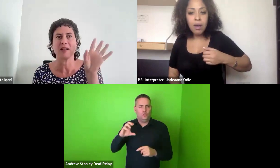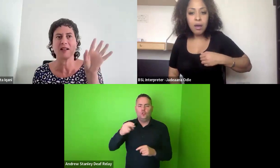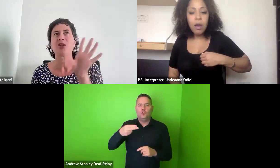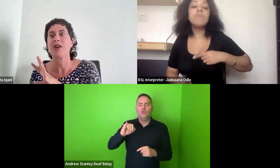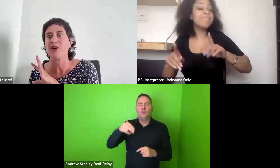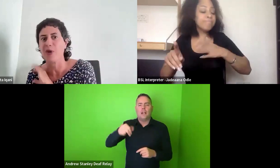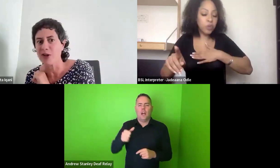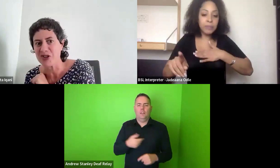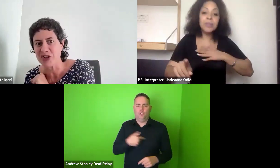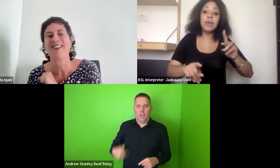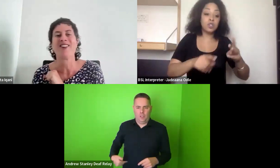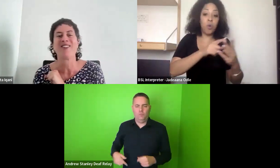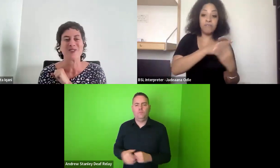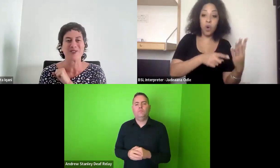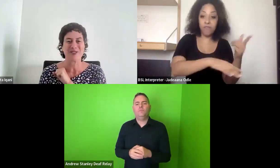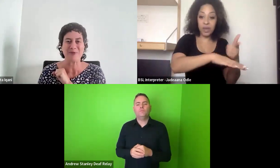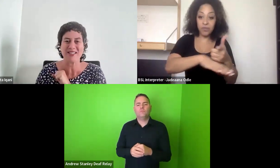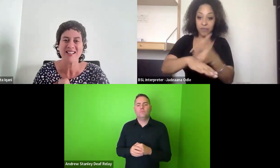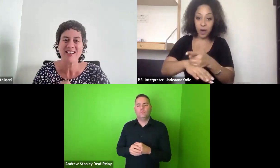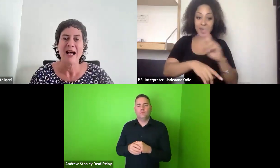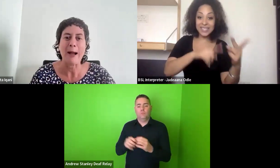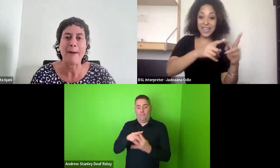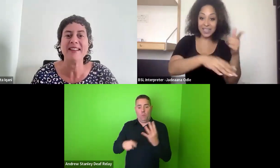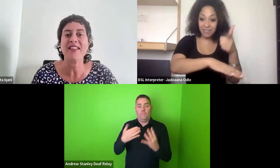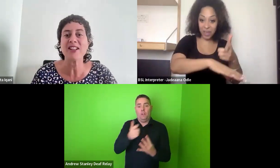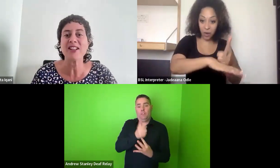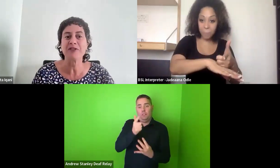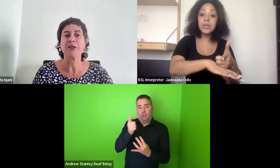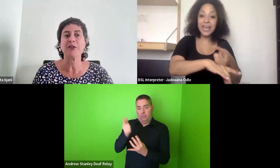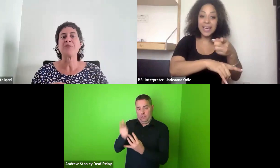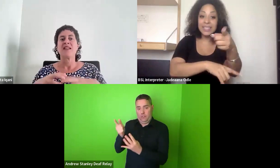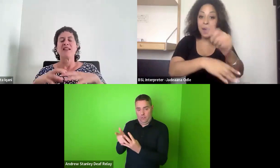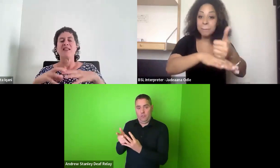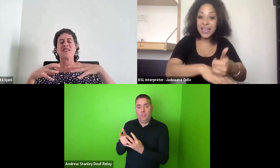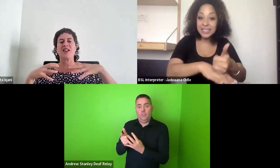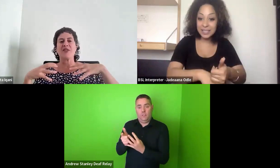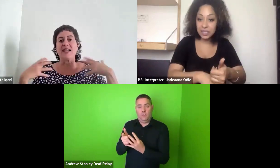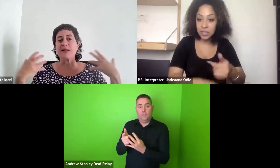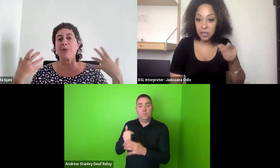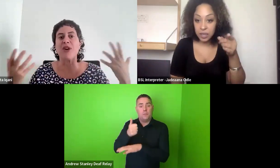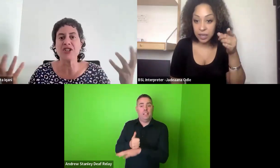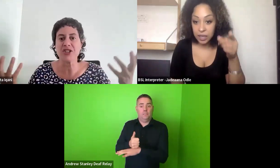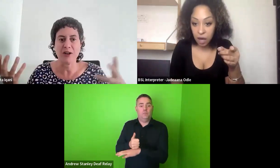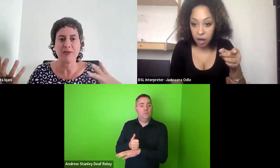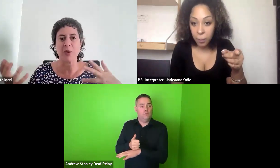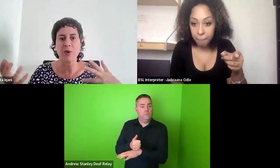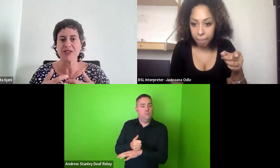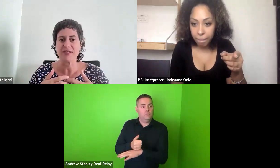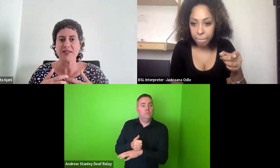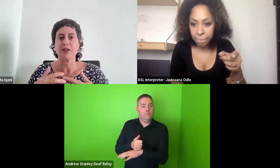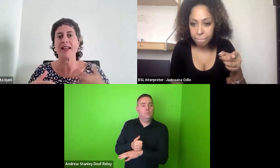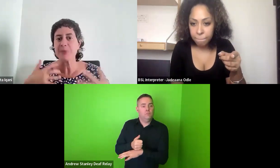film in the quadrology of short films. And in that short film, there is an exploration